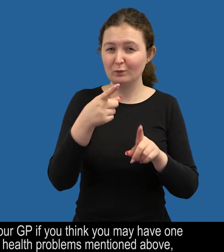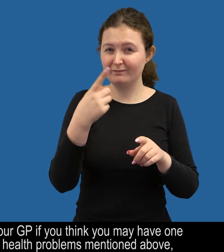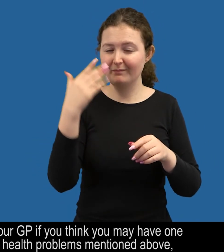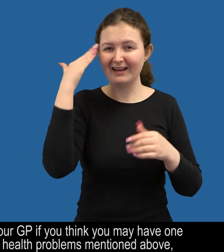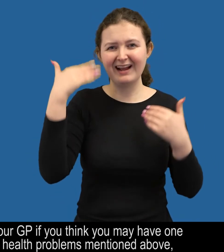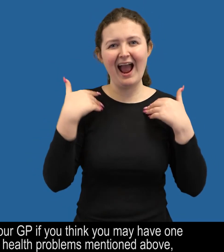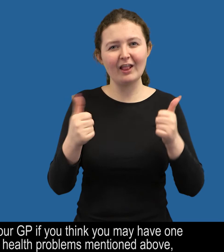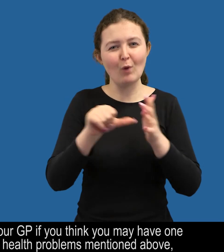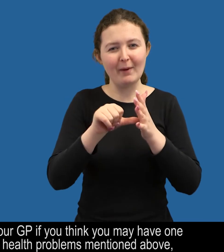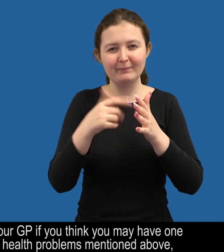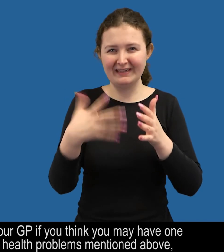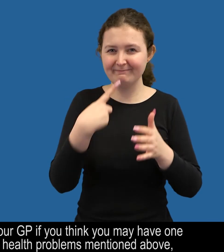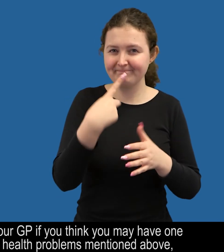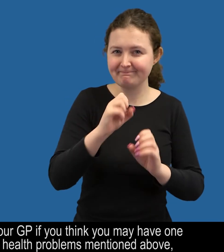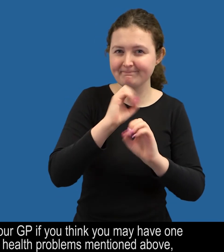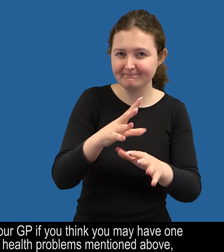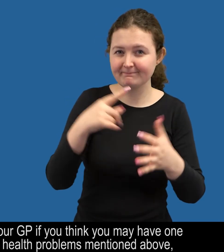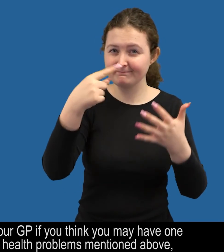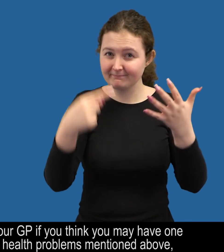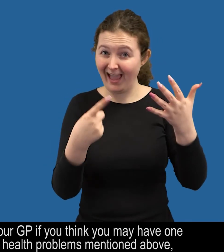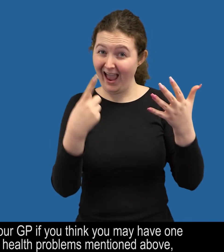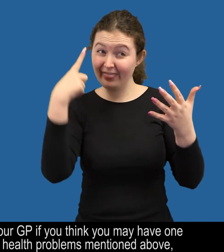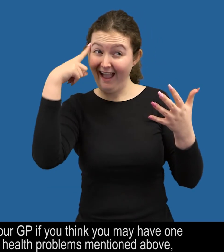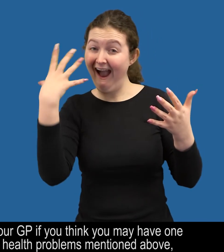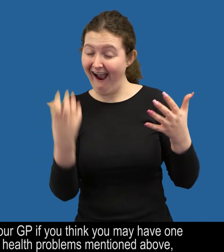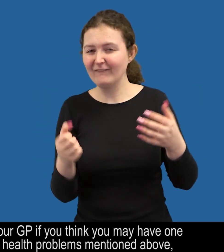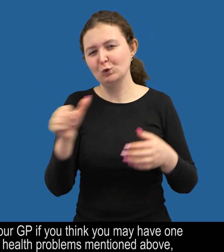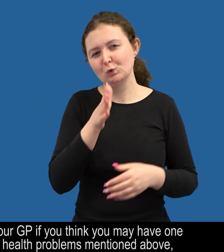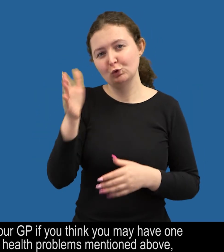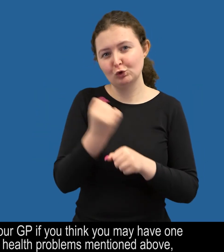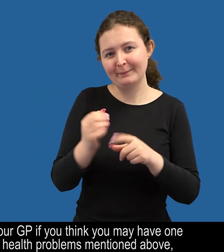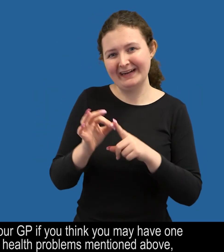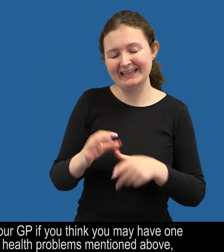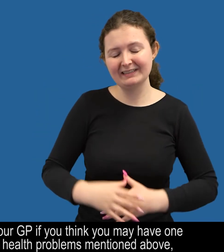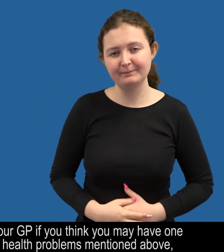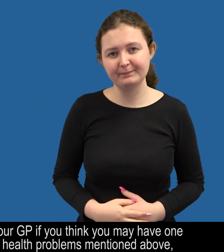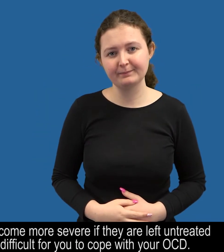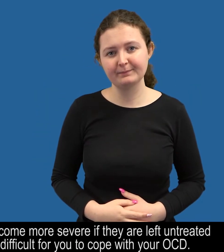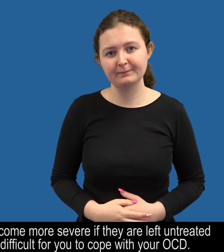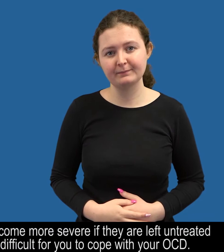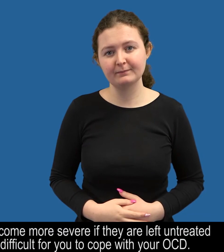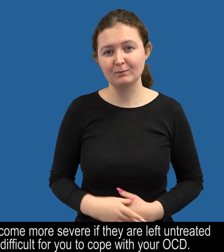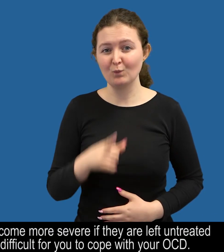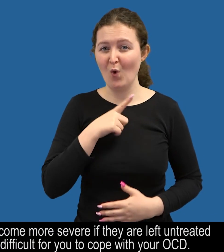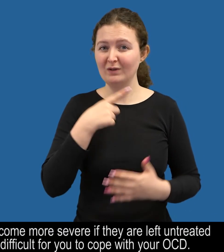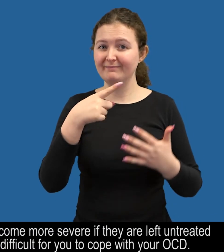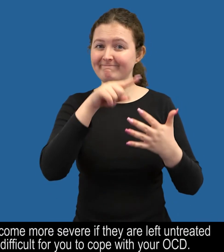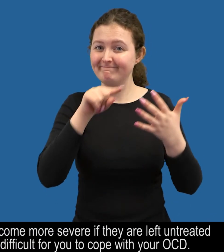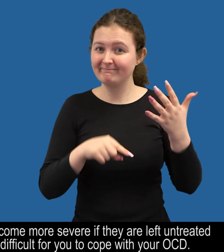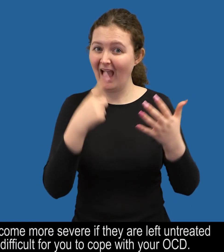GP if you think you may have one of the related mental health problems mentioned above, as these conditions may become more severe if they are